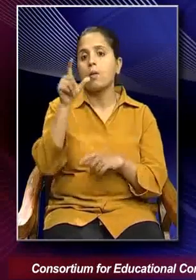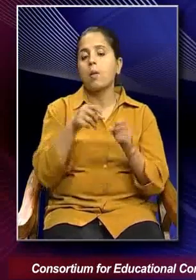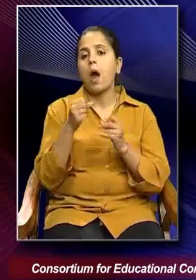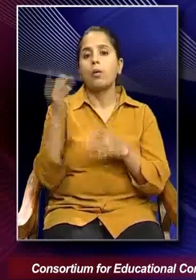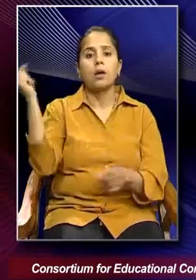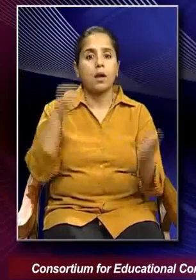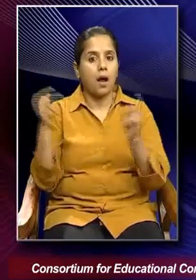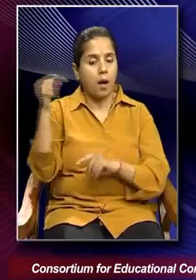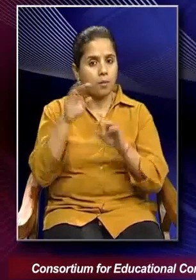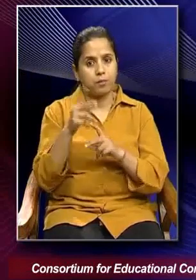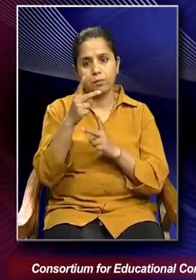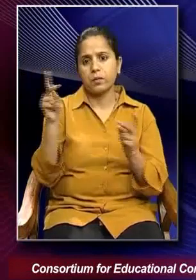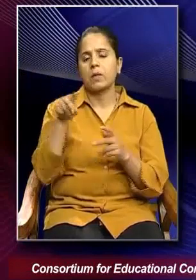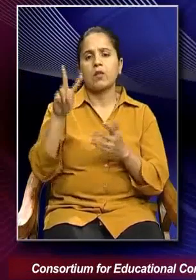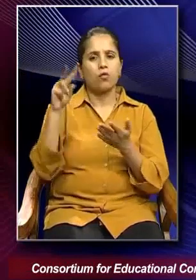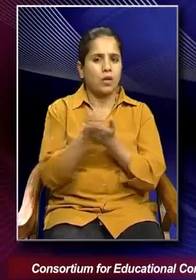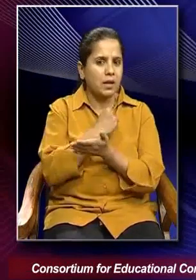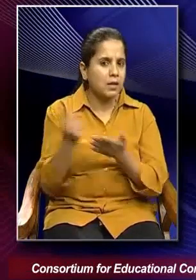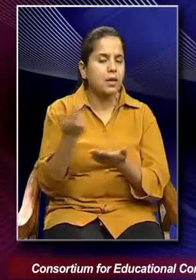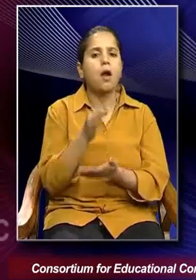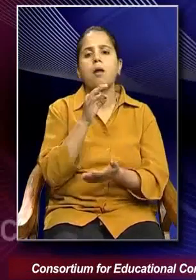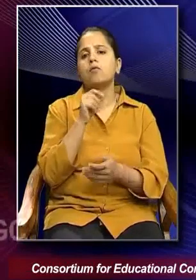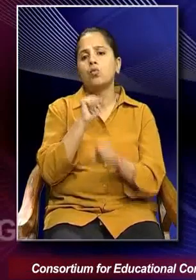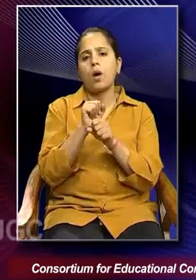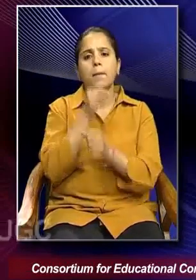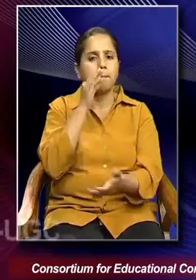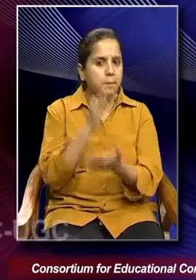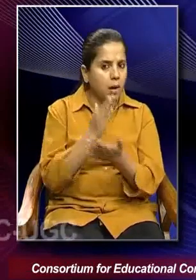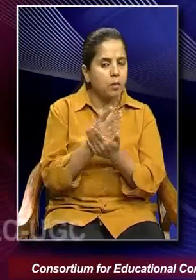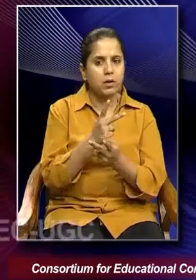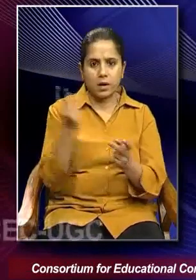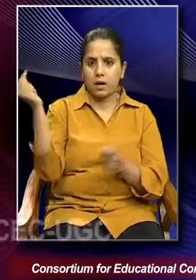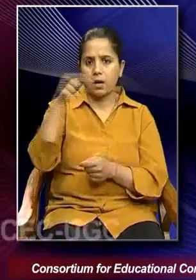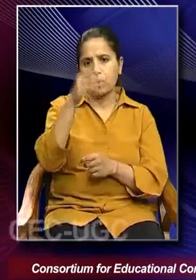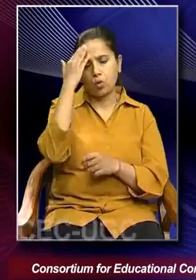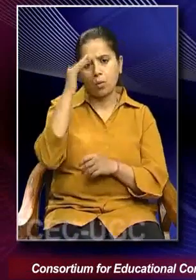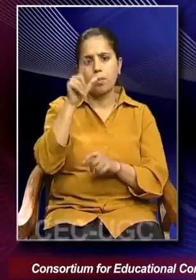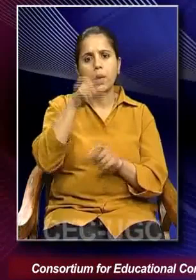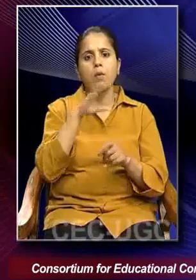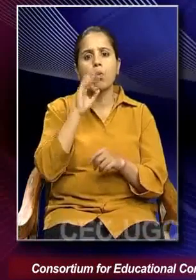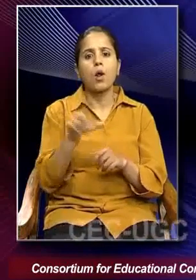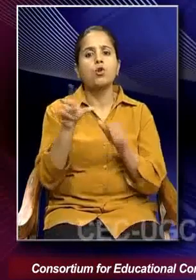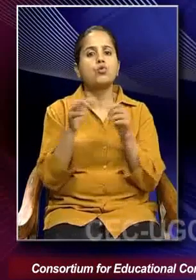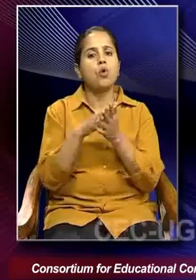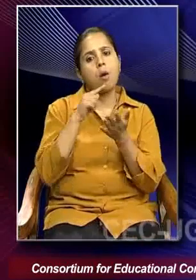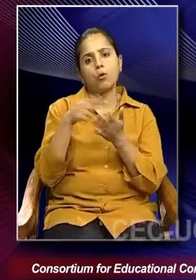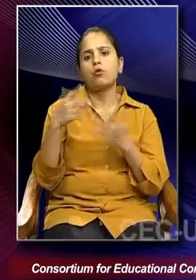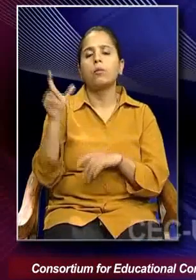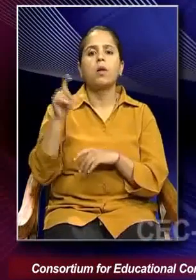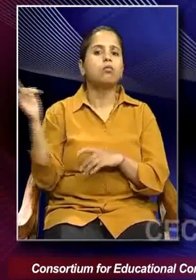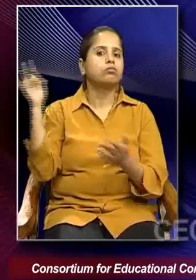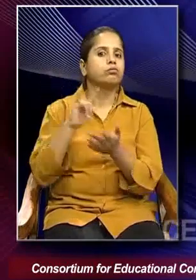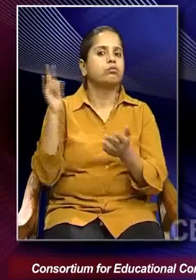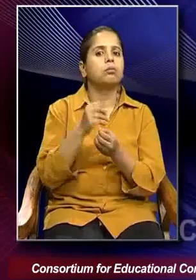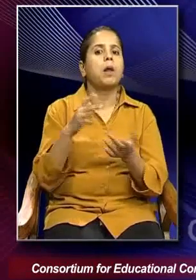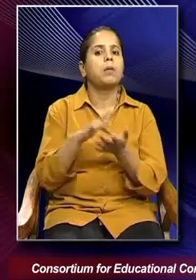in through various visas and permits and etc. So you know the total people who are legally occupying or legally living in a given